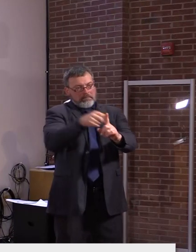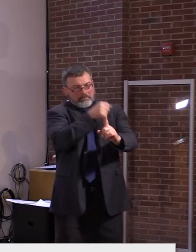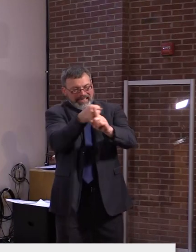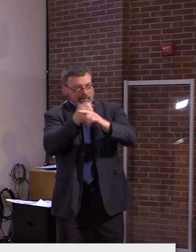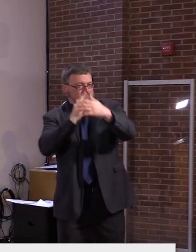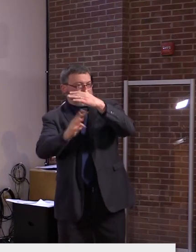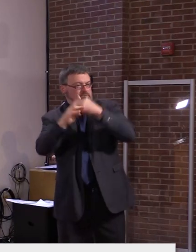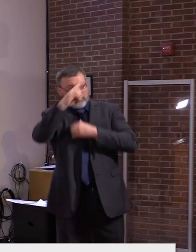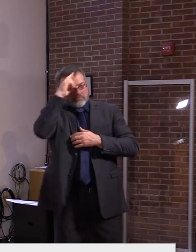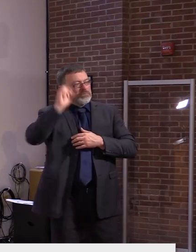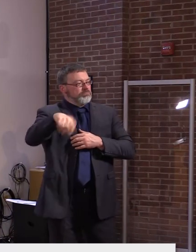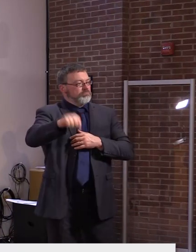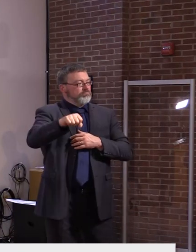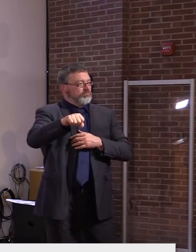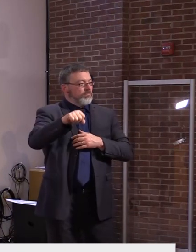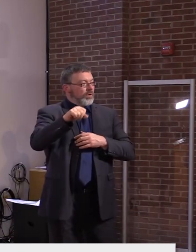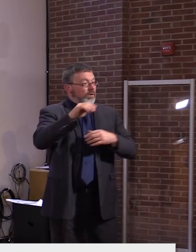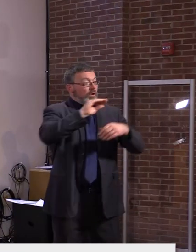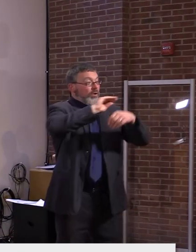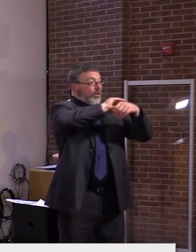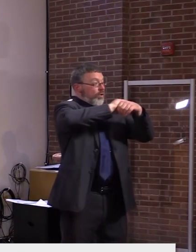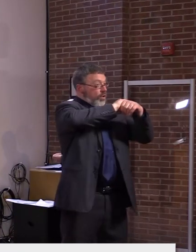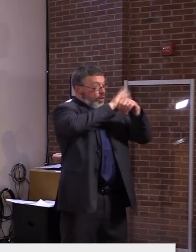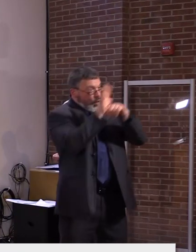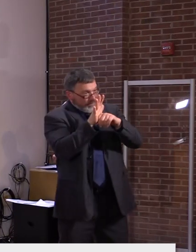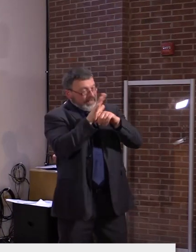evolve into having pneumonia from coronavirus.